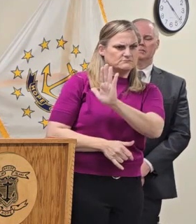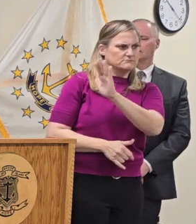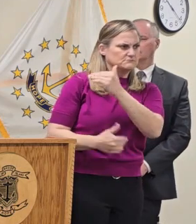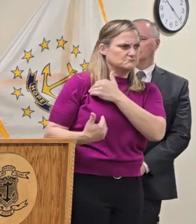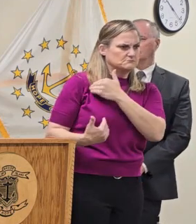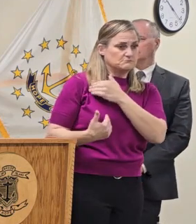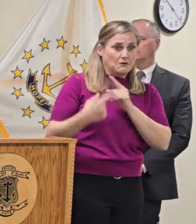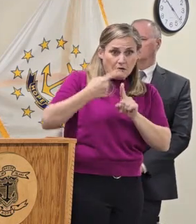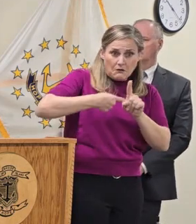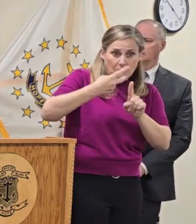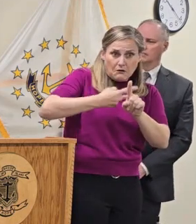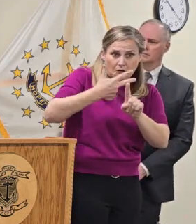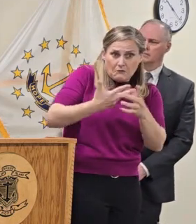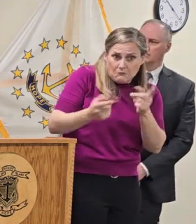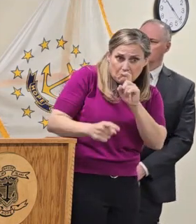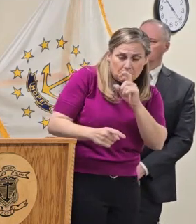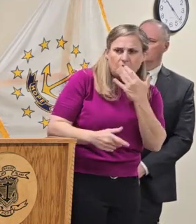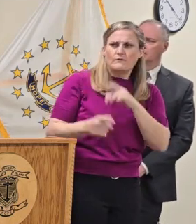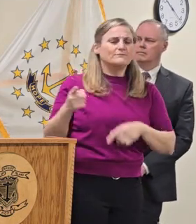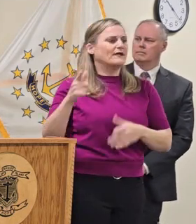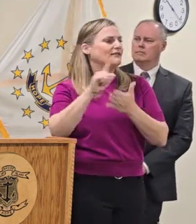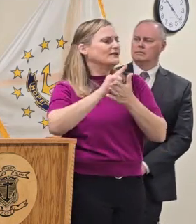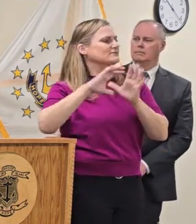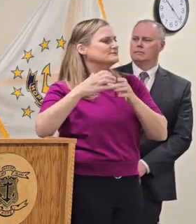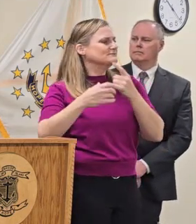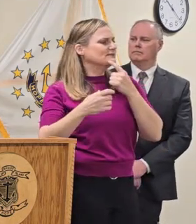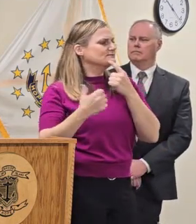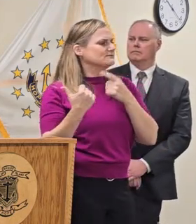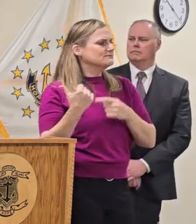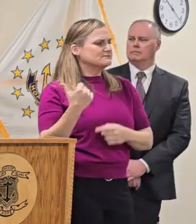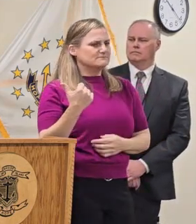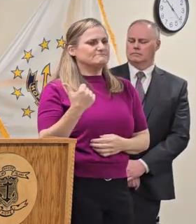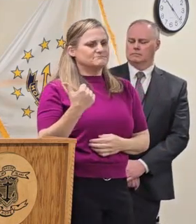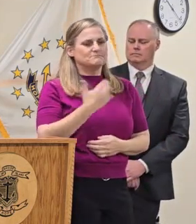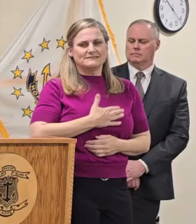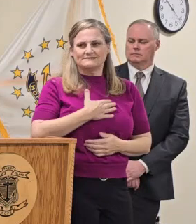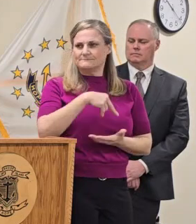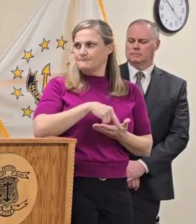talking a year? The only way I can respond to that is we plan...